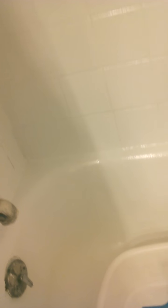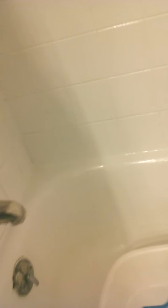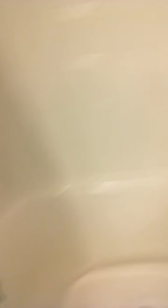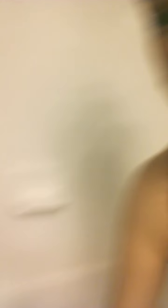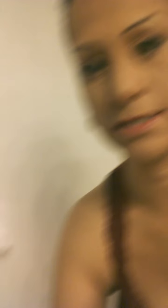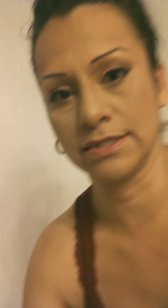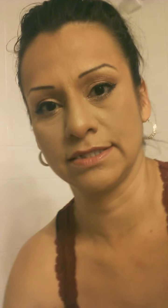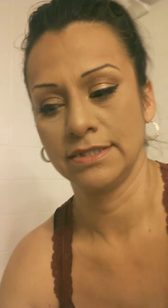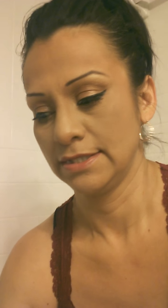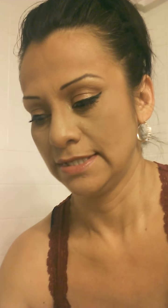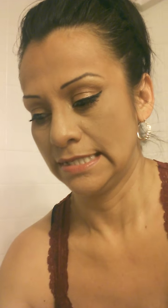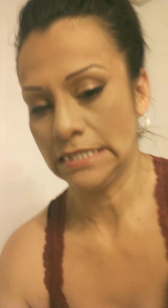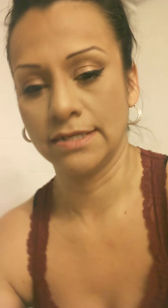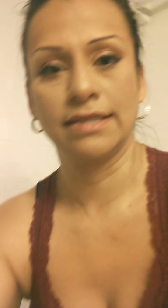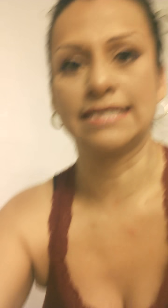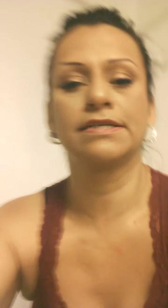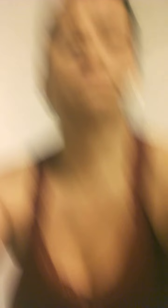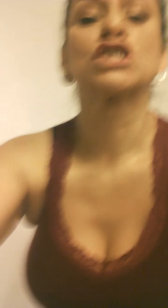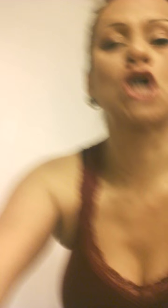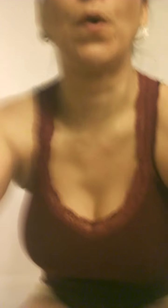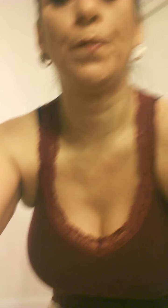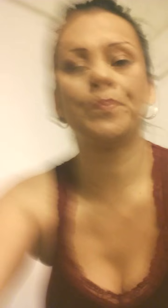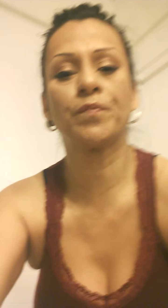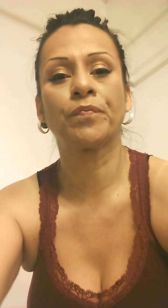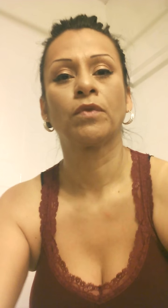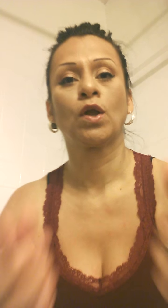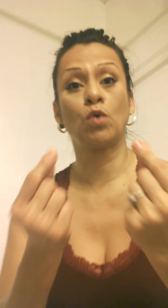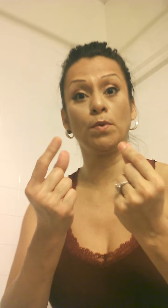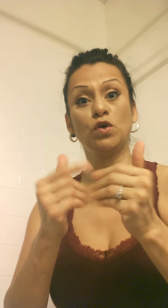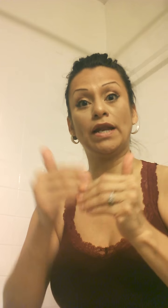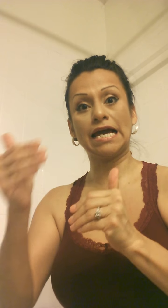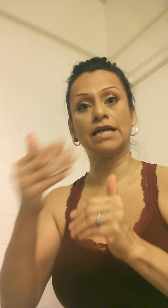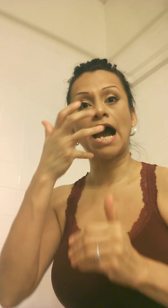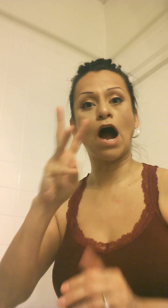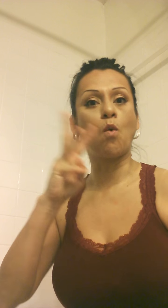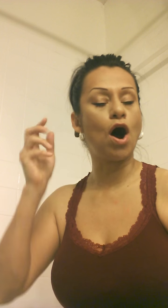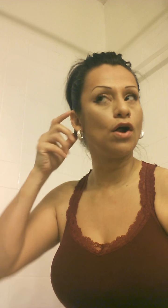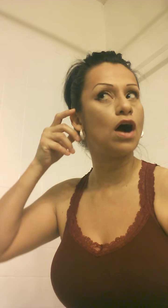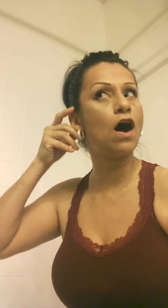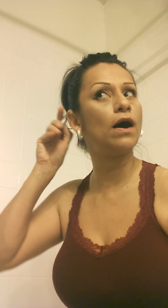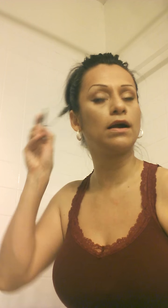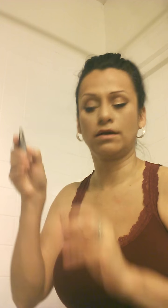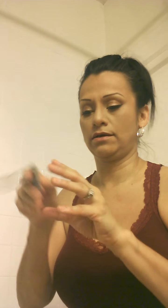That's it. That's it. So. Go with you that. Hot water. Hot.